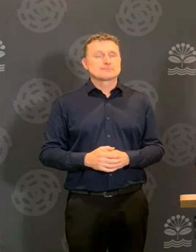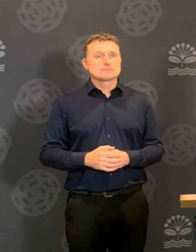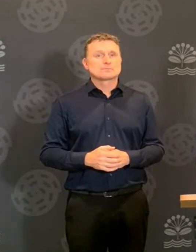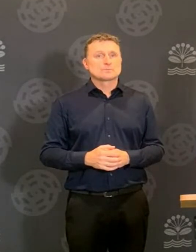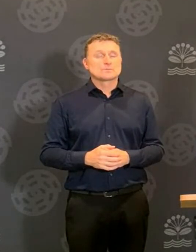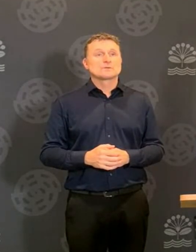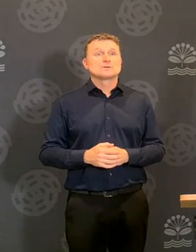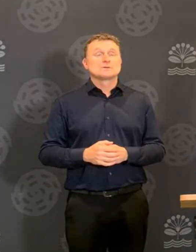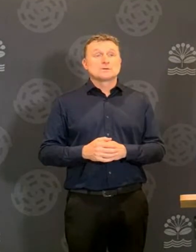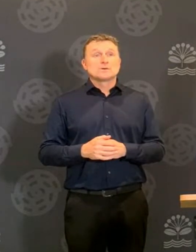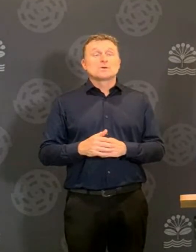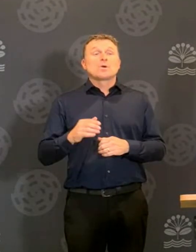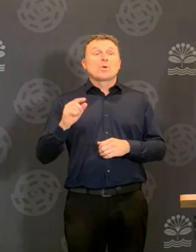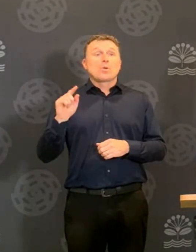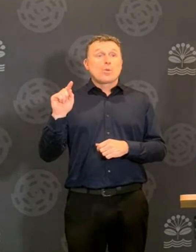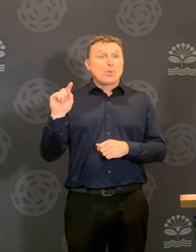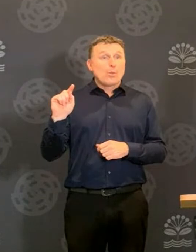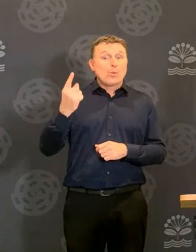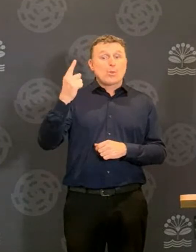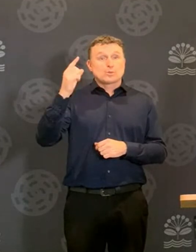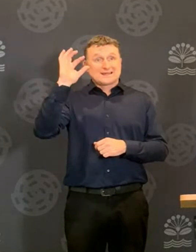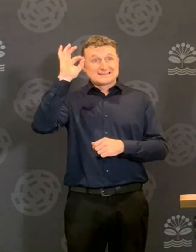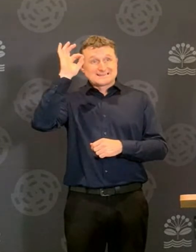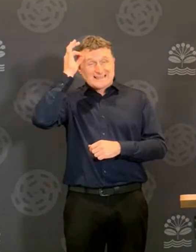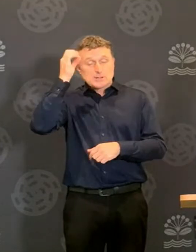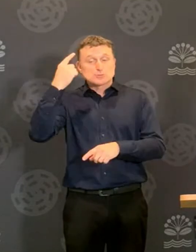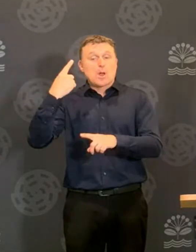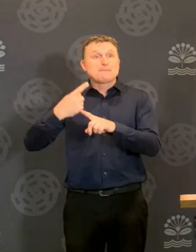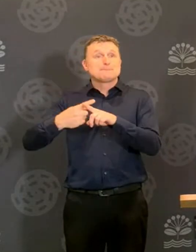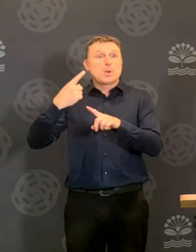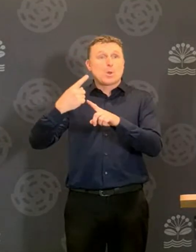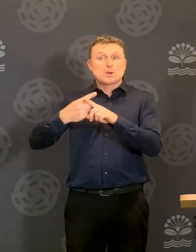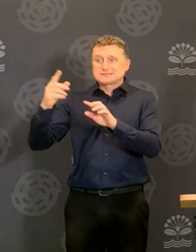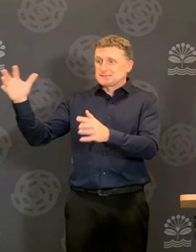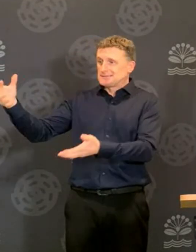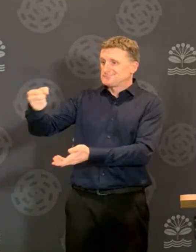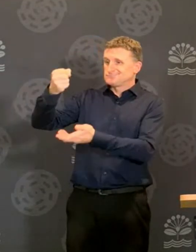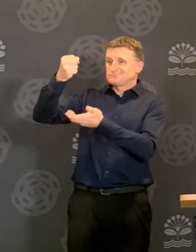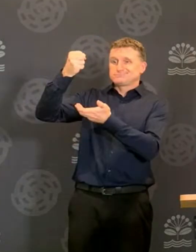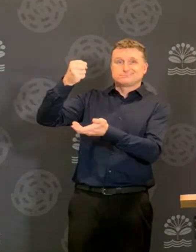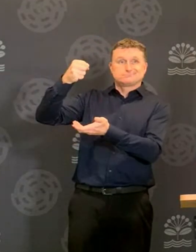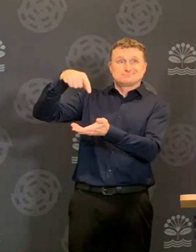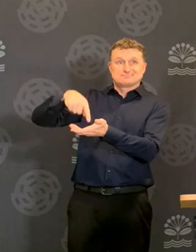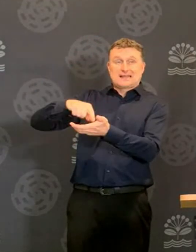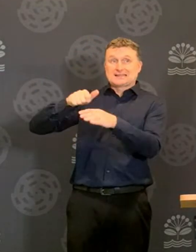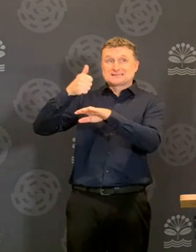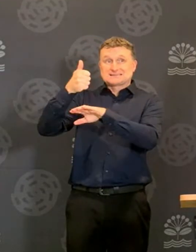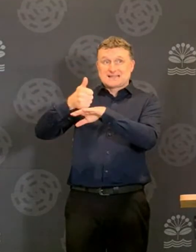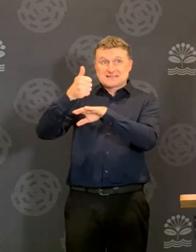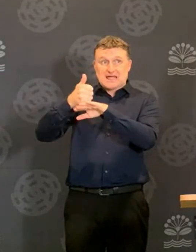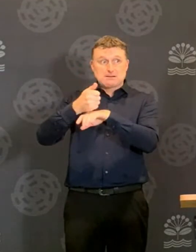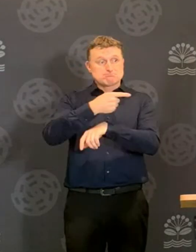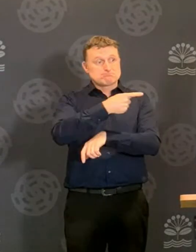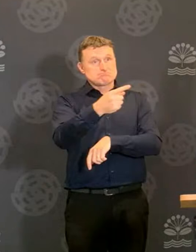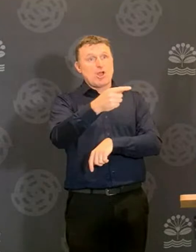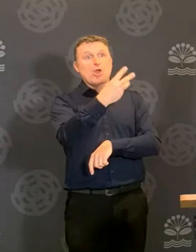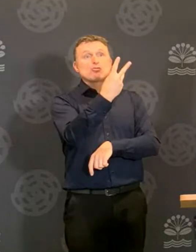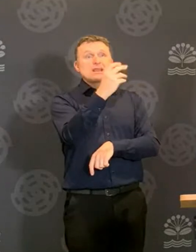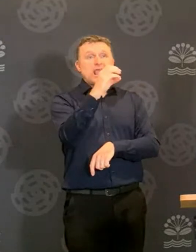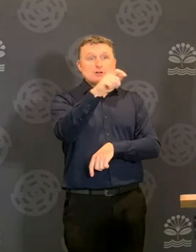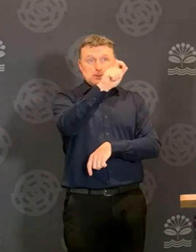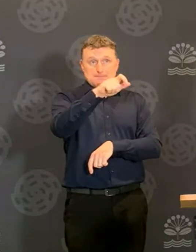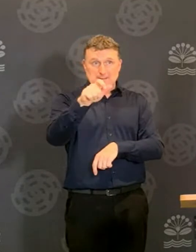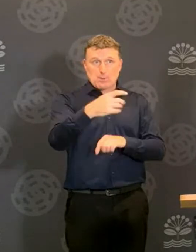We have opened up the Auckland Emergency Relief Fund, and since it was set up, we've had over 300 applications.